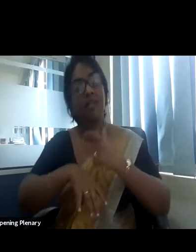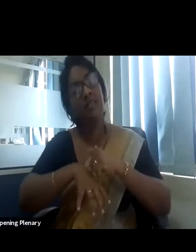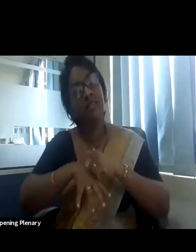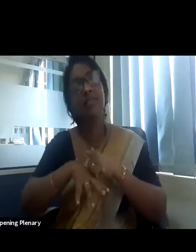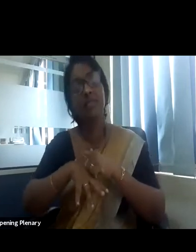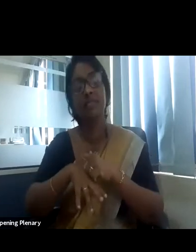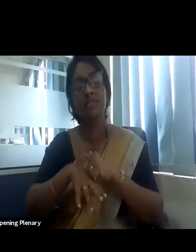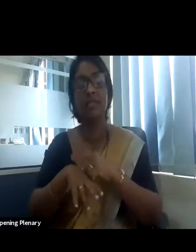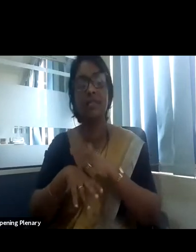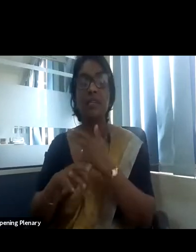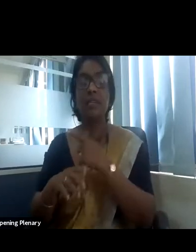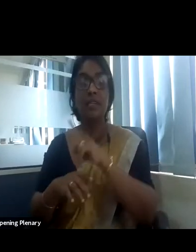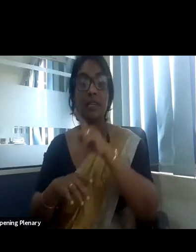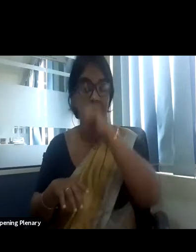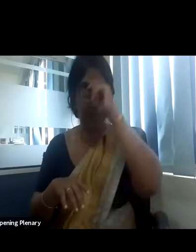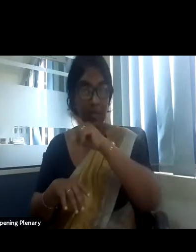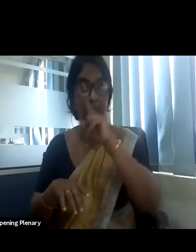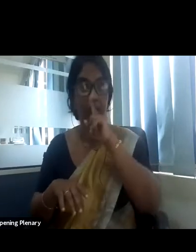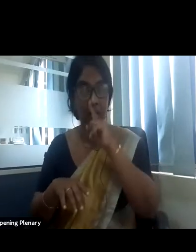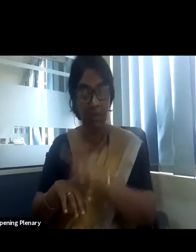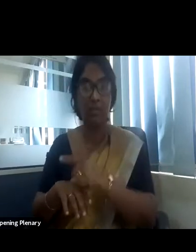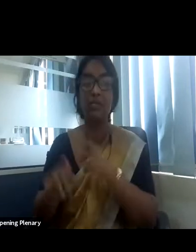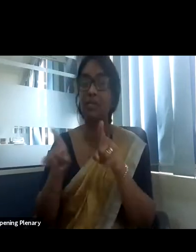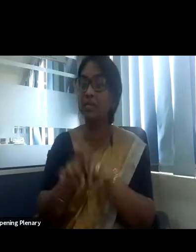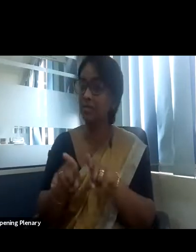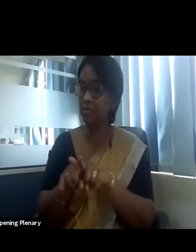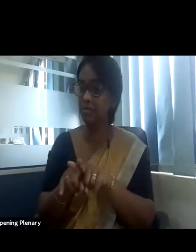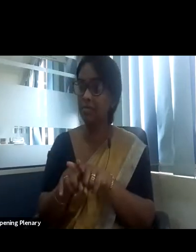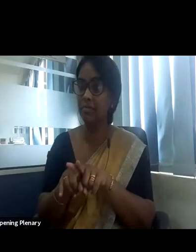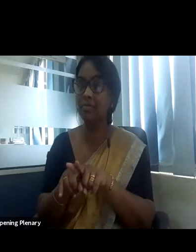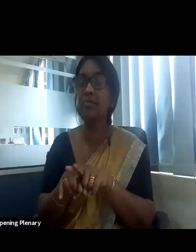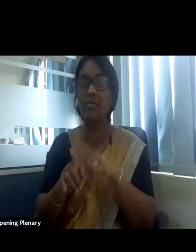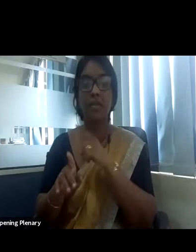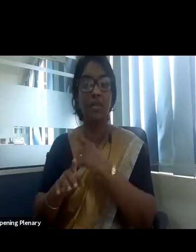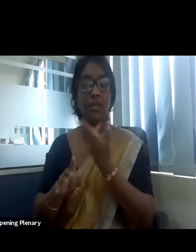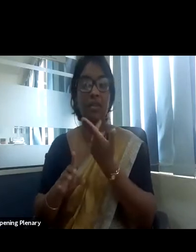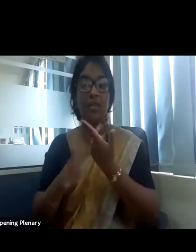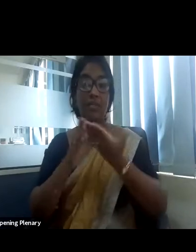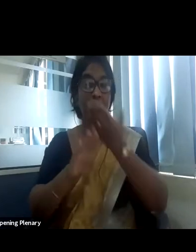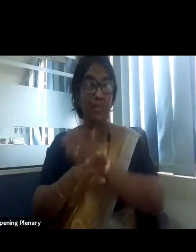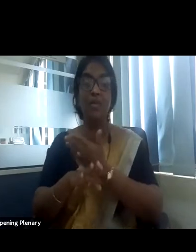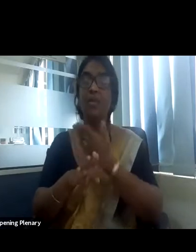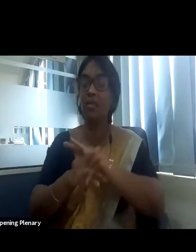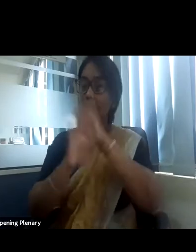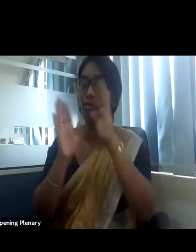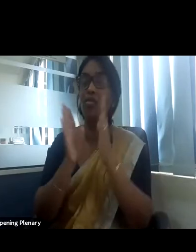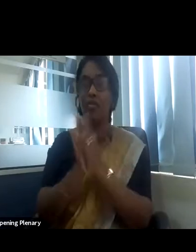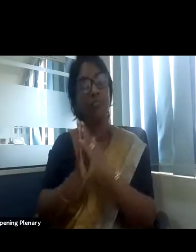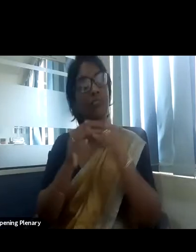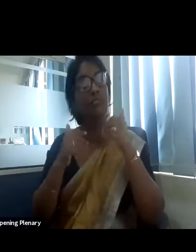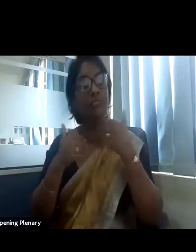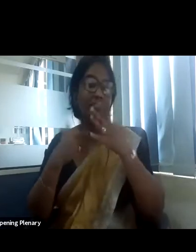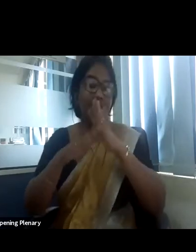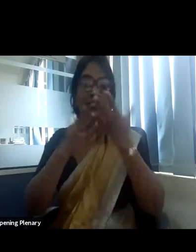Singer, Mr. De Silva, greetings. Good morning to everyone, to speakers, friends, colleagues,